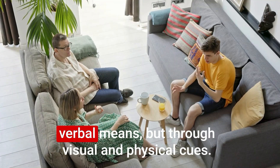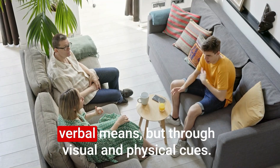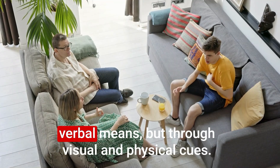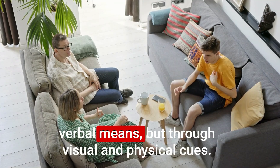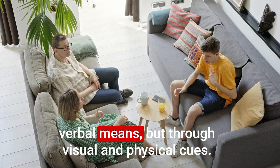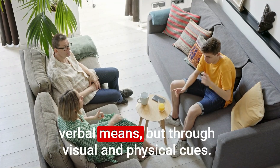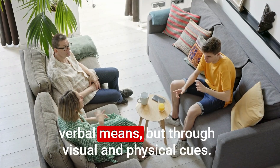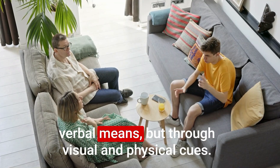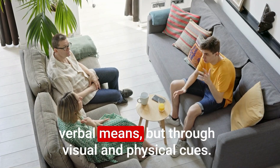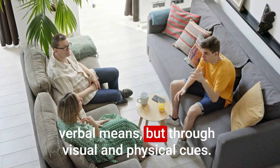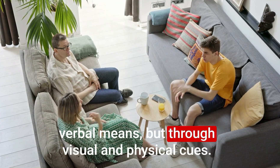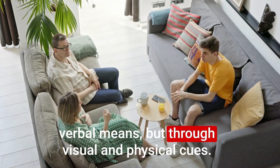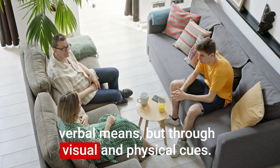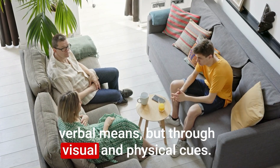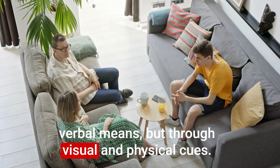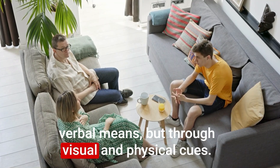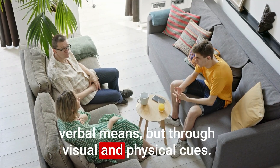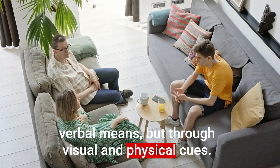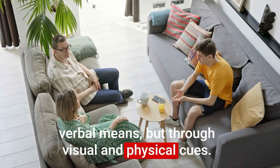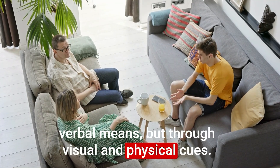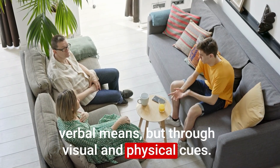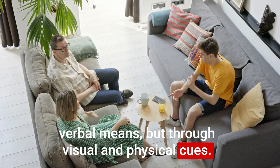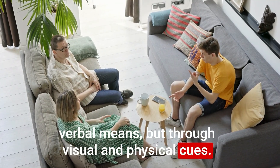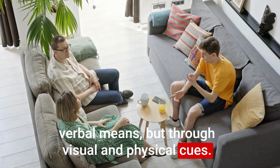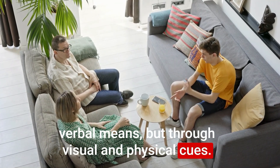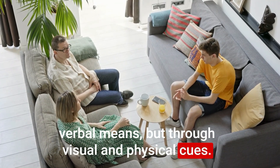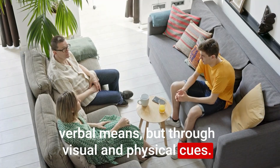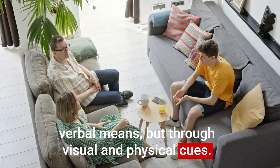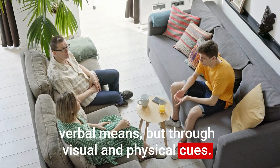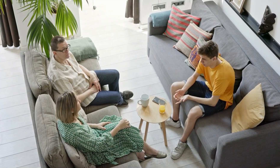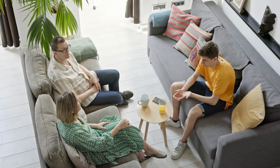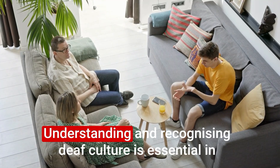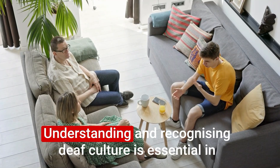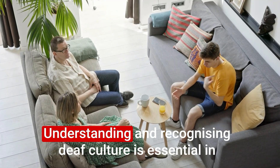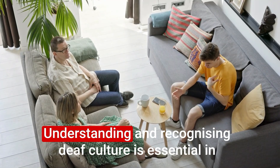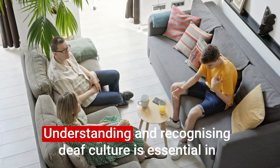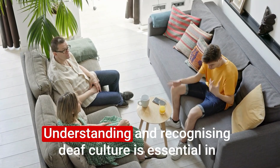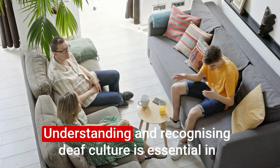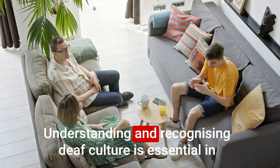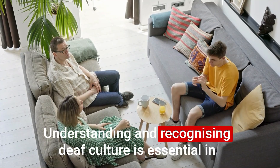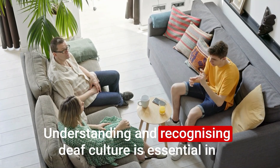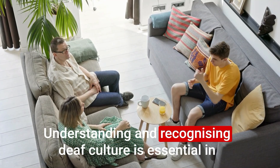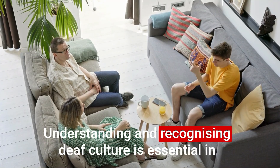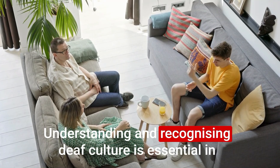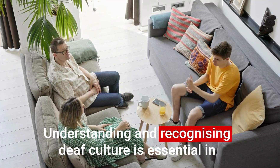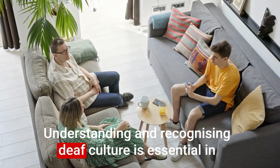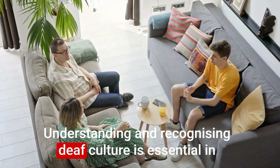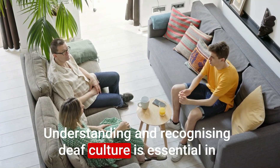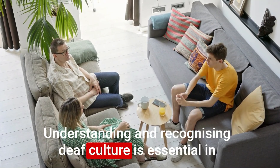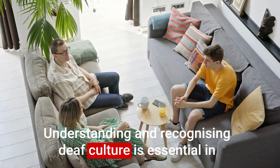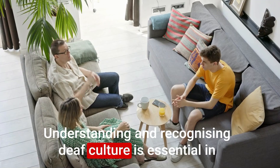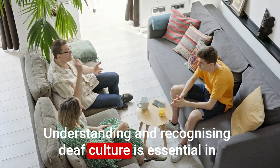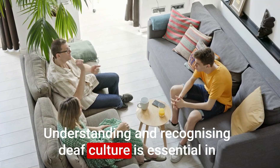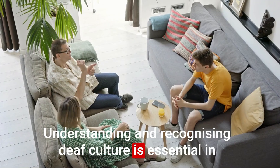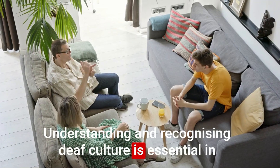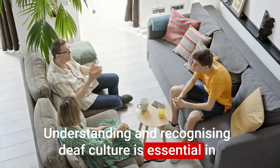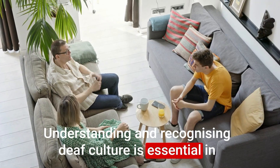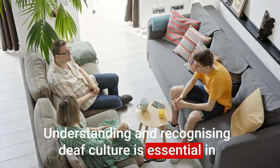verbal means, but through visual and physical cues. Understanding and recognizing deaf culture is essential